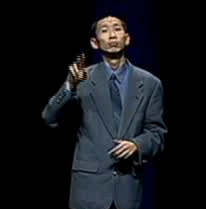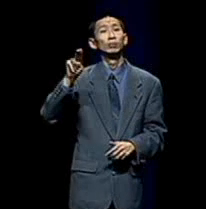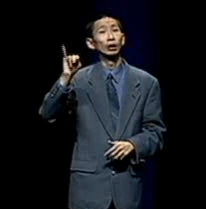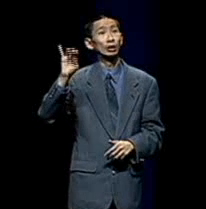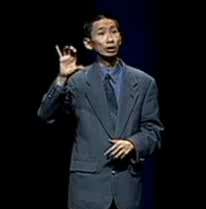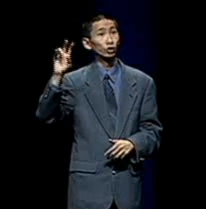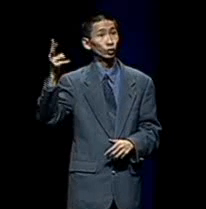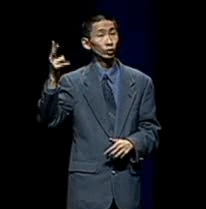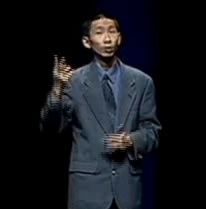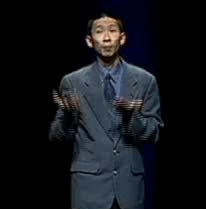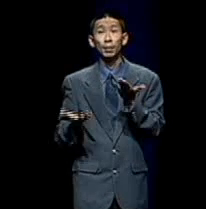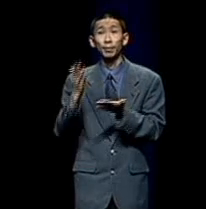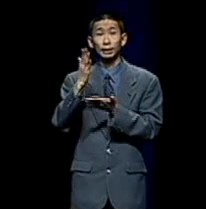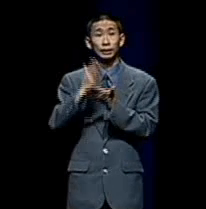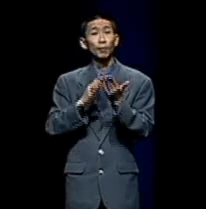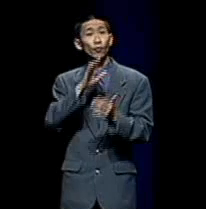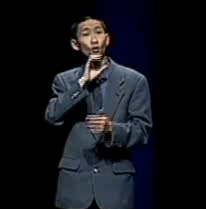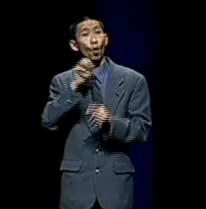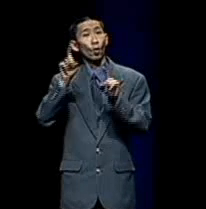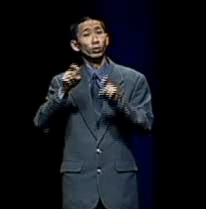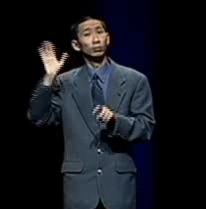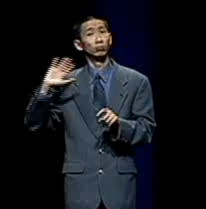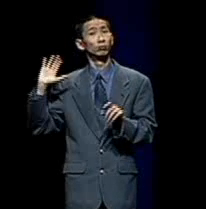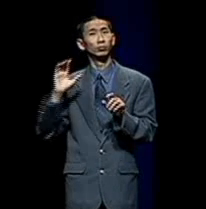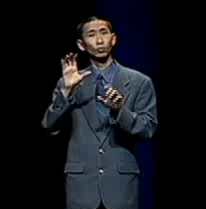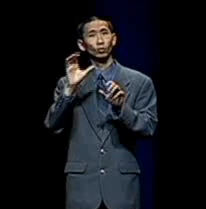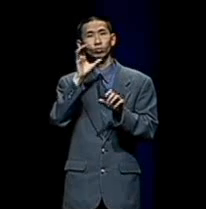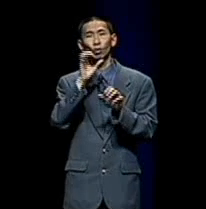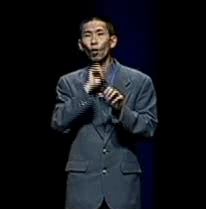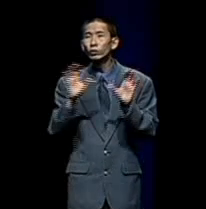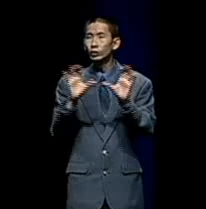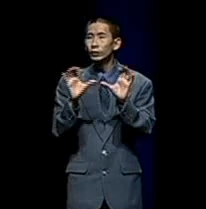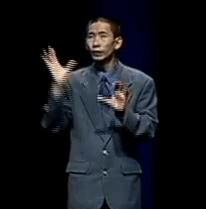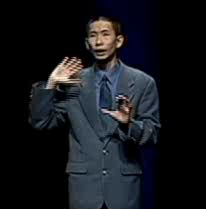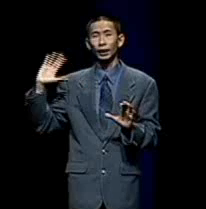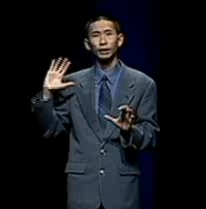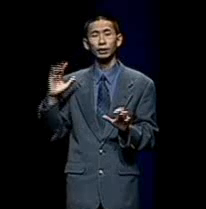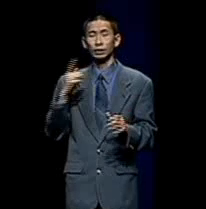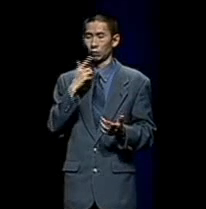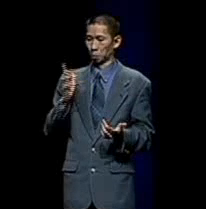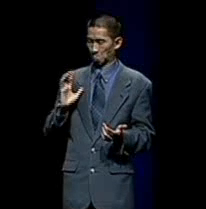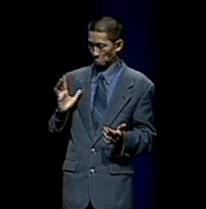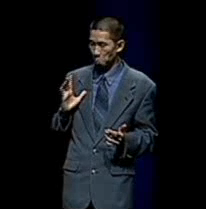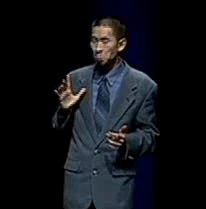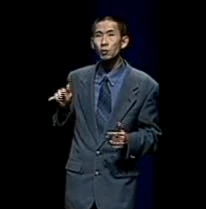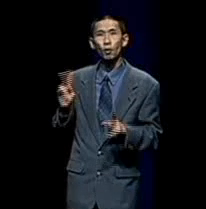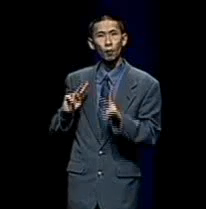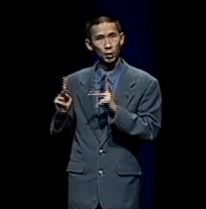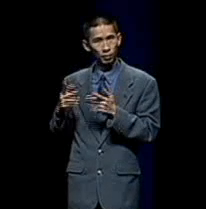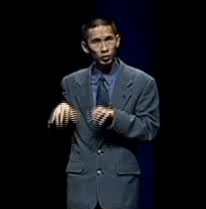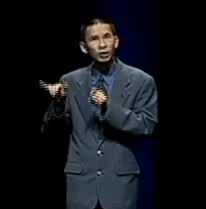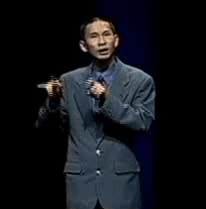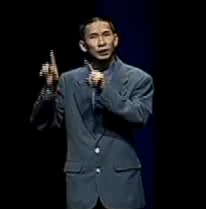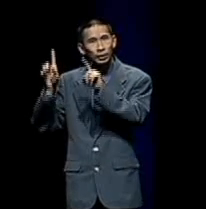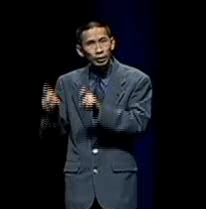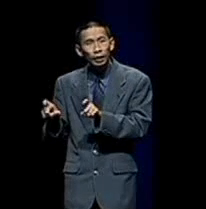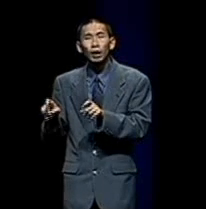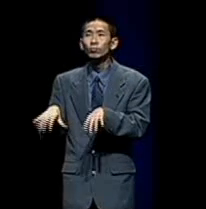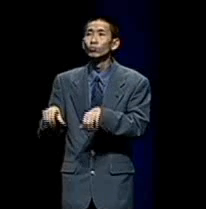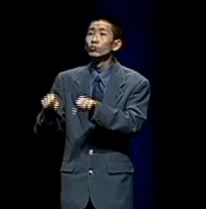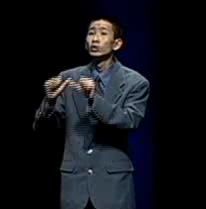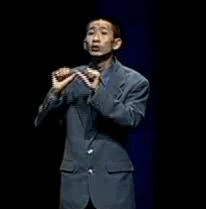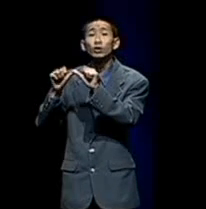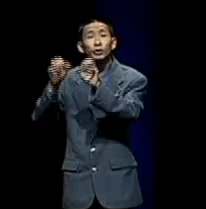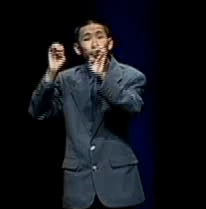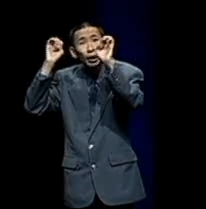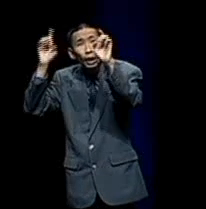that some of the old credentials, you would say, yeah, these people were tested in this content area, they've had continuing